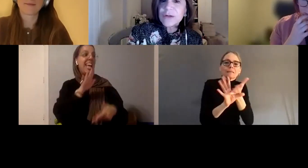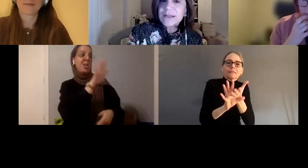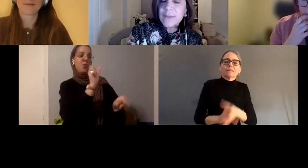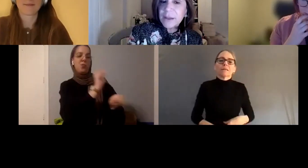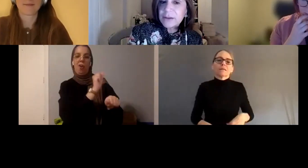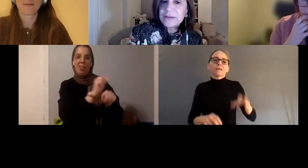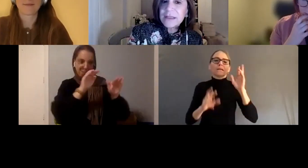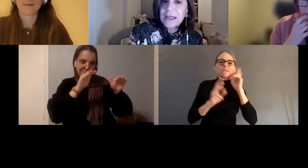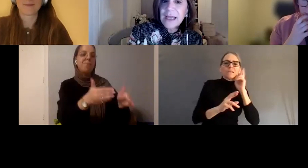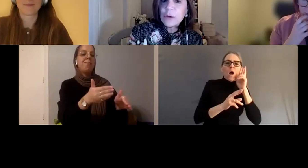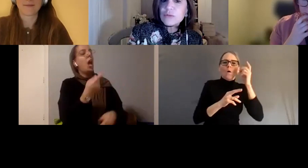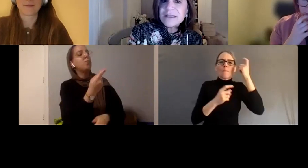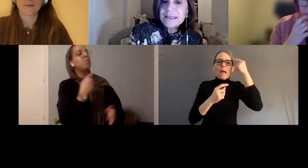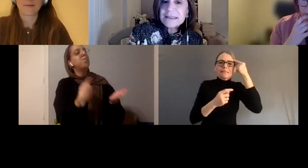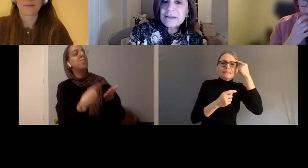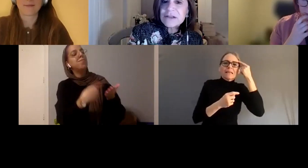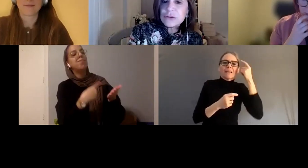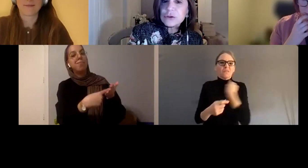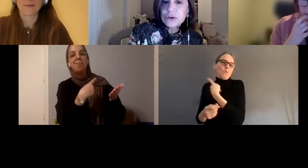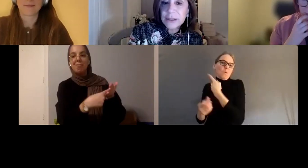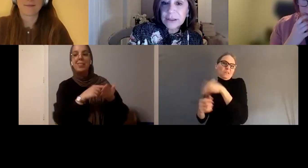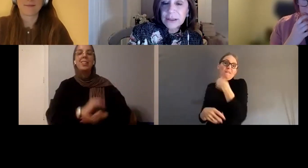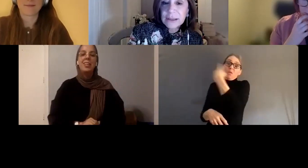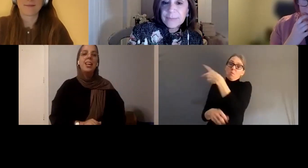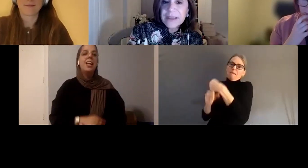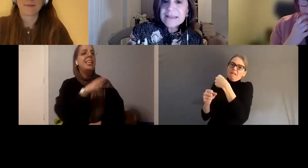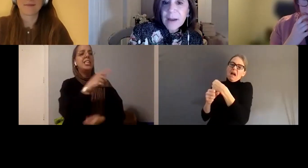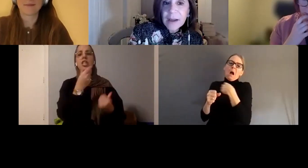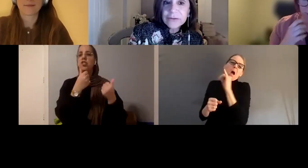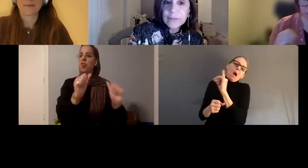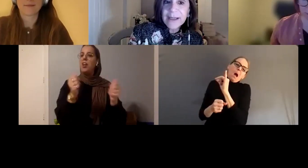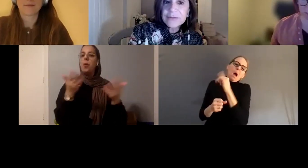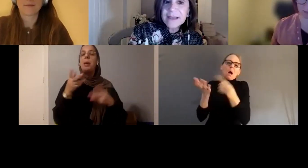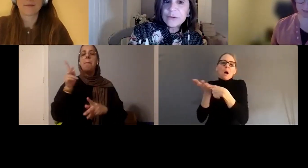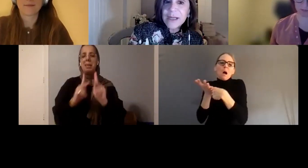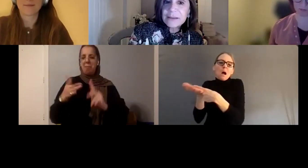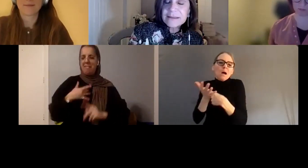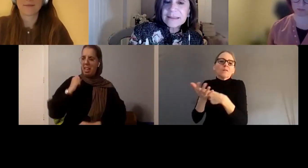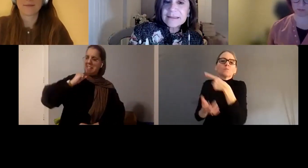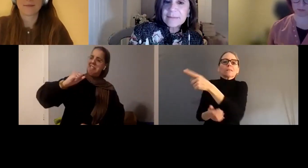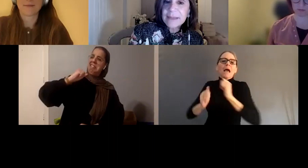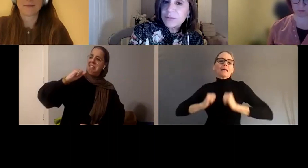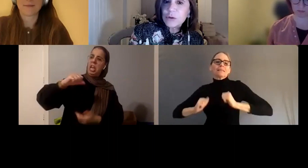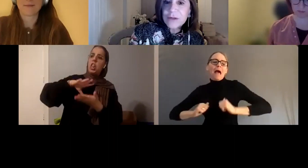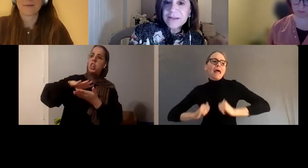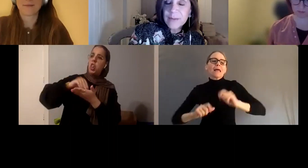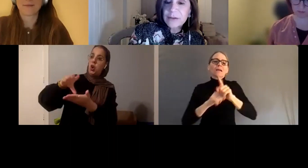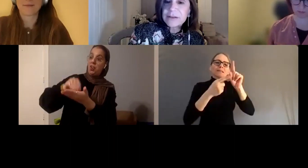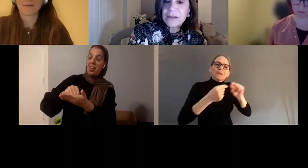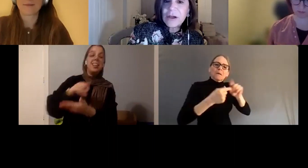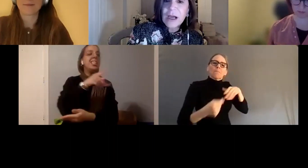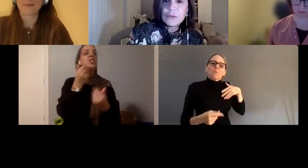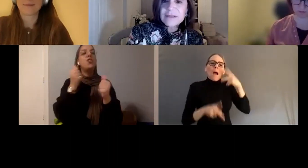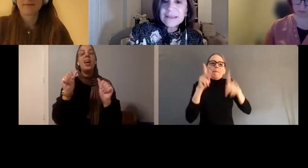more transparent our resistance to learning, inspired by how psychoanalysis makes more